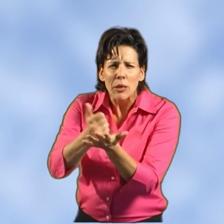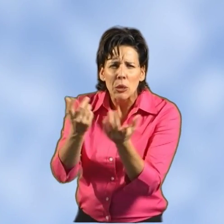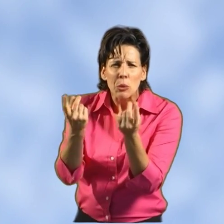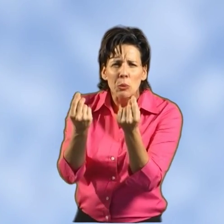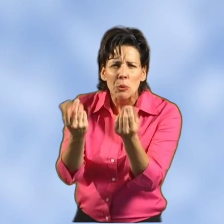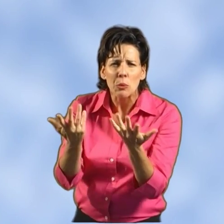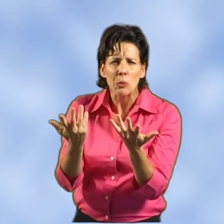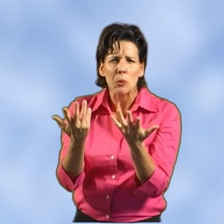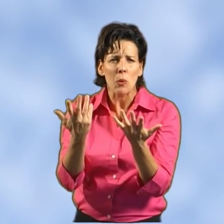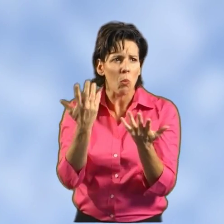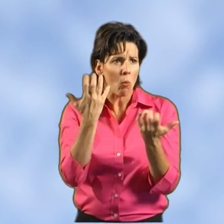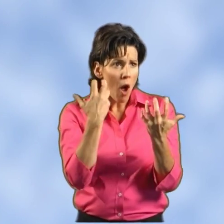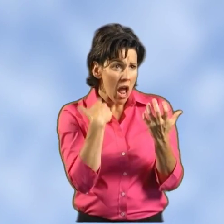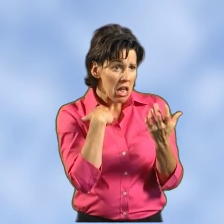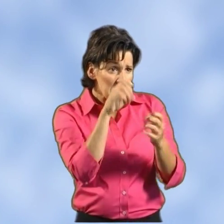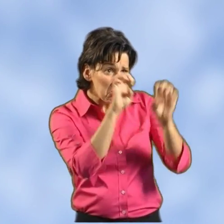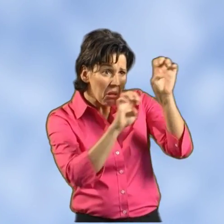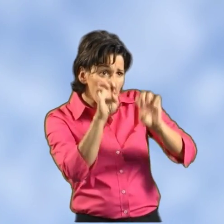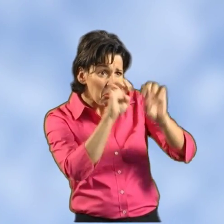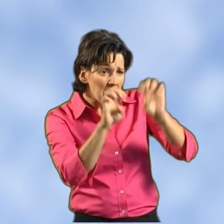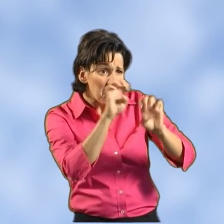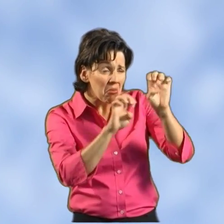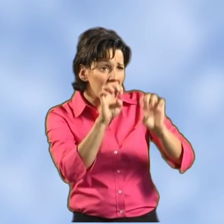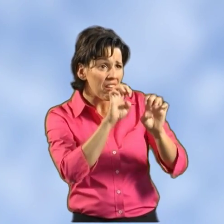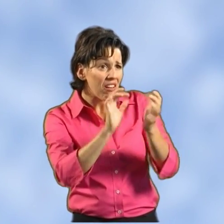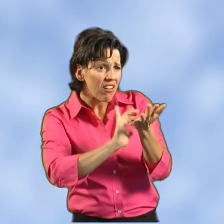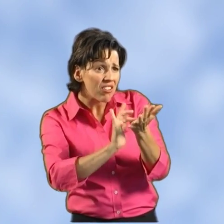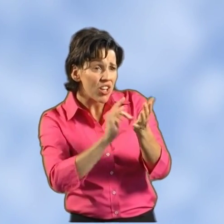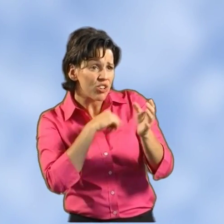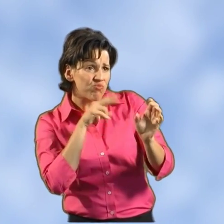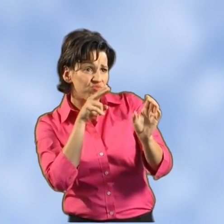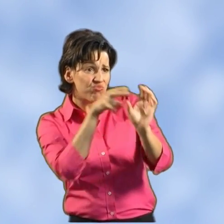treatment decisions, considering a clinical trial,